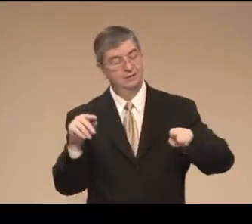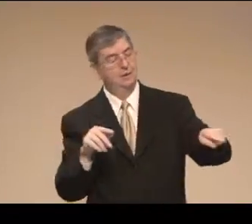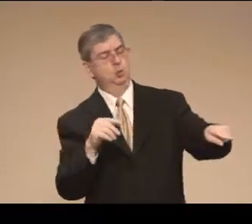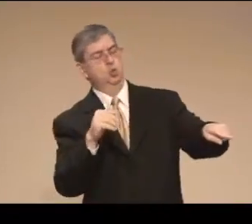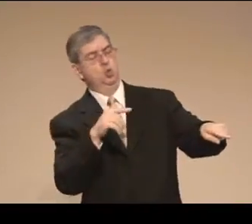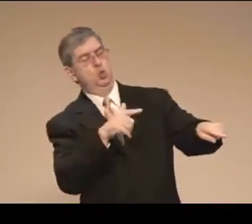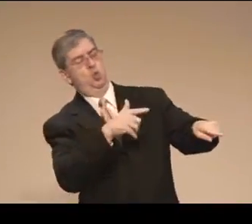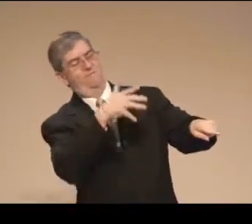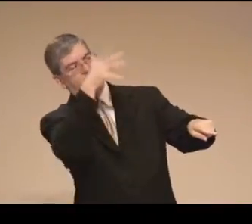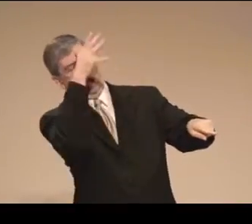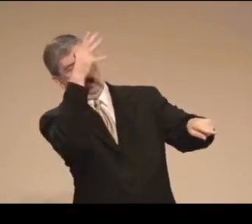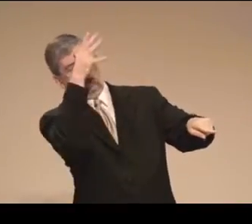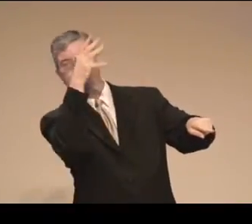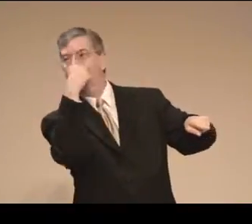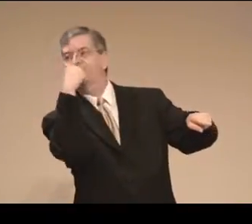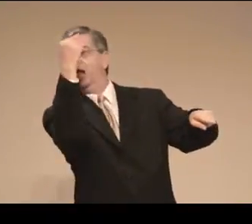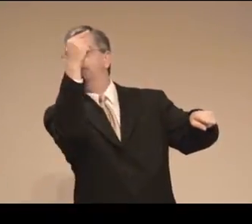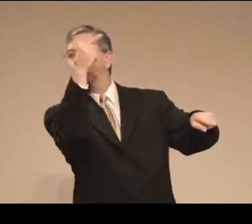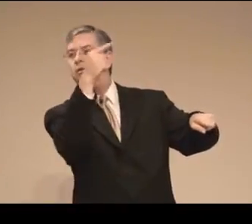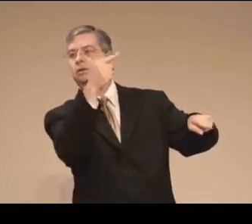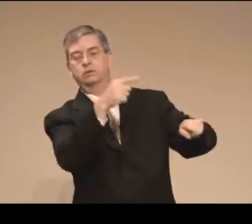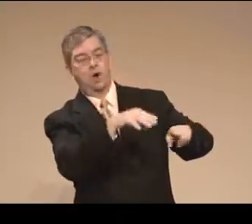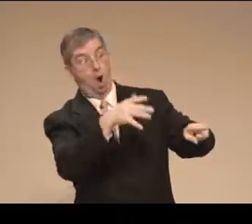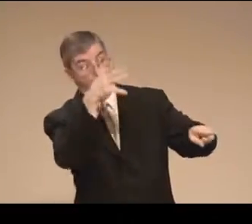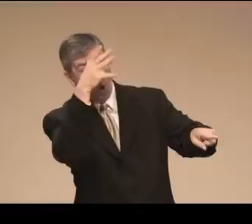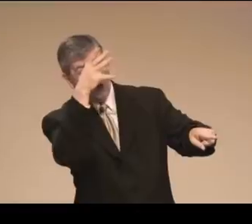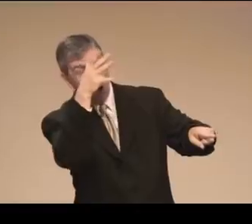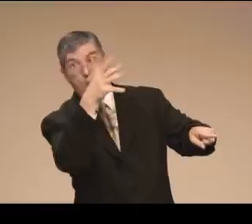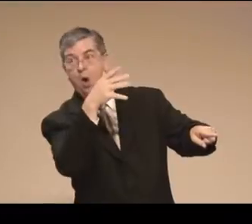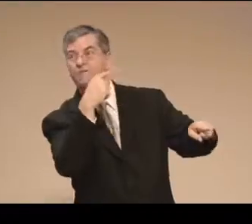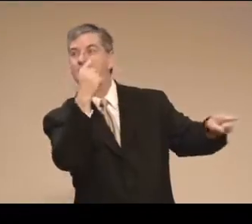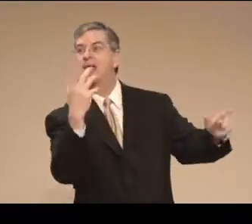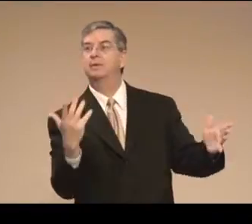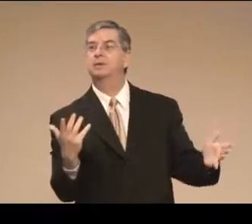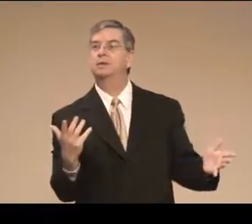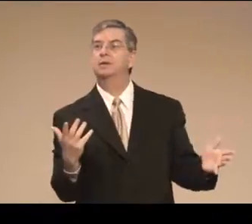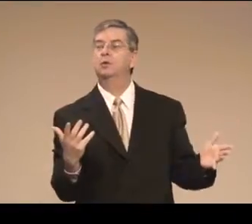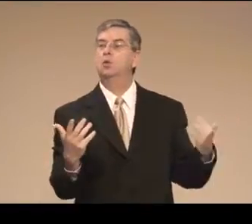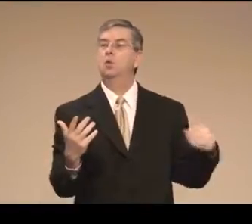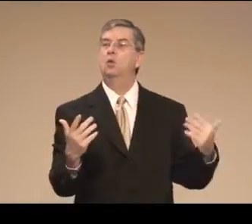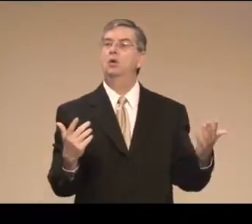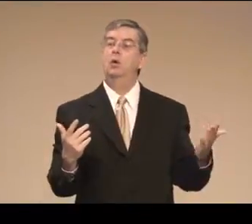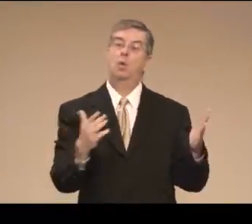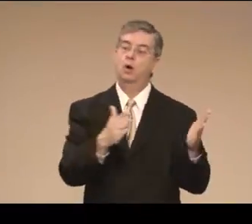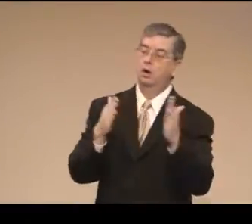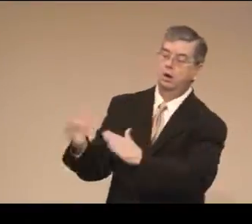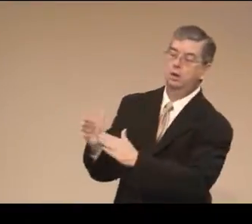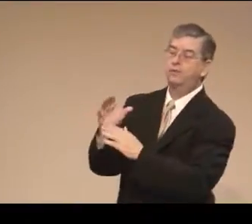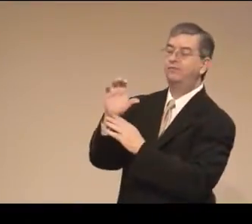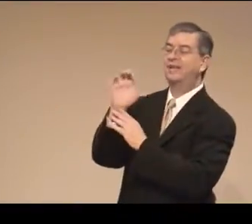Donald Trump's family, when you look at his children, oh, people know who they are. They're